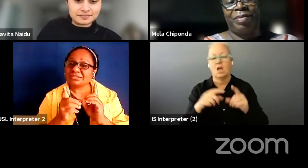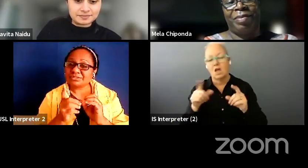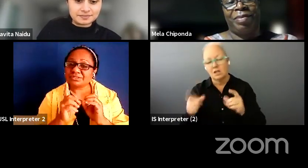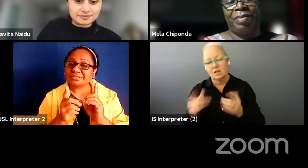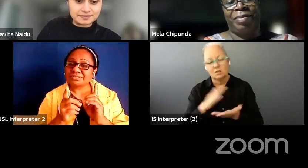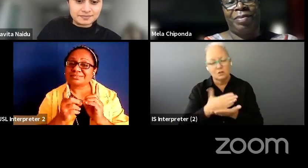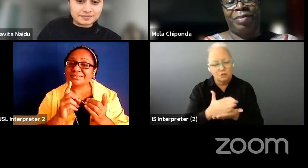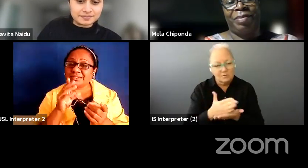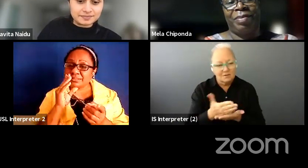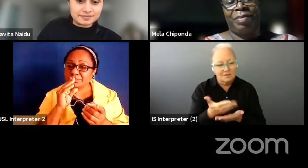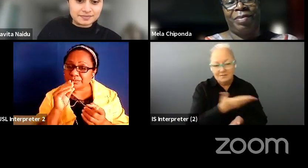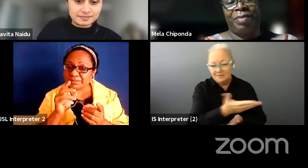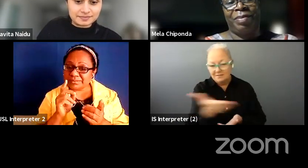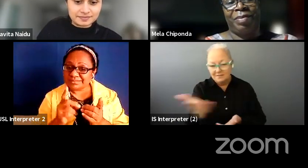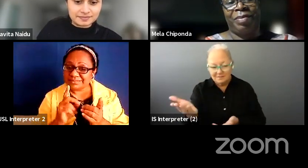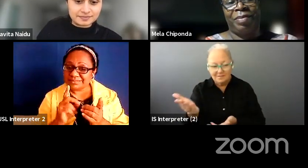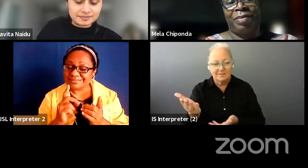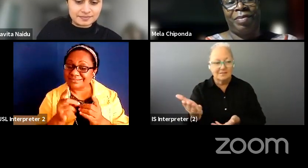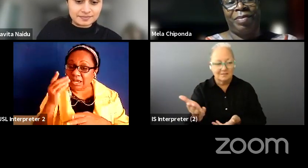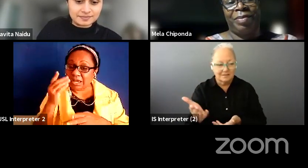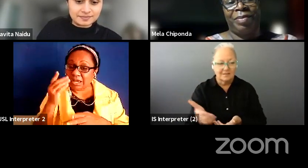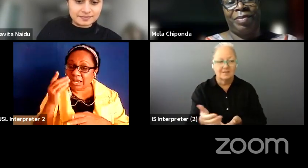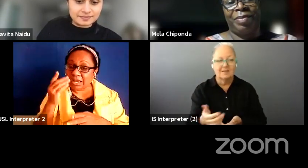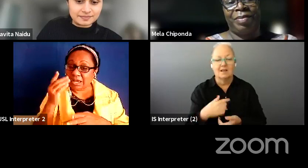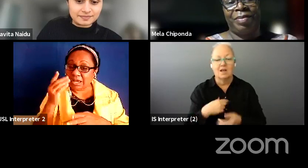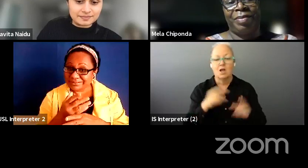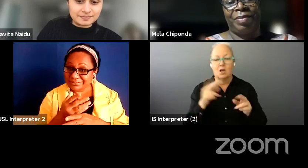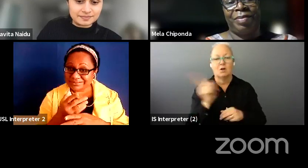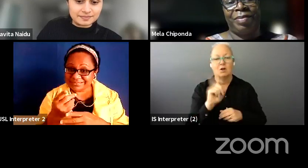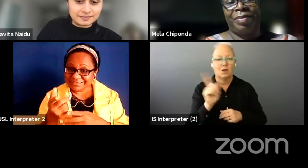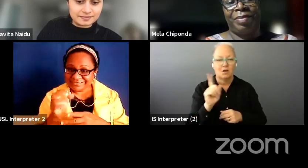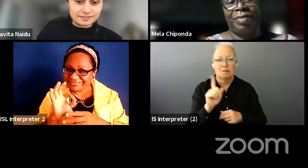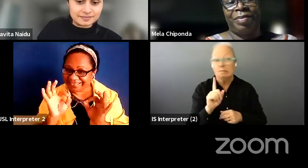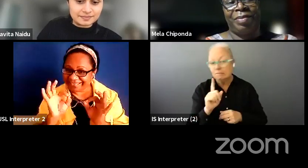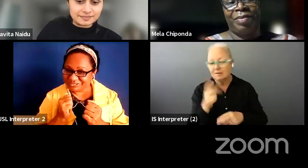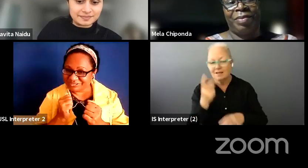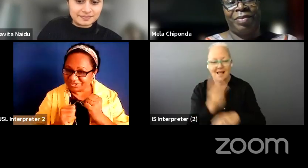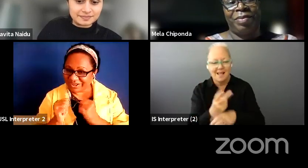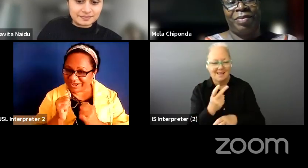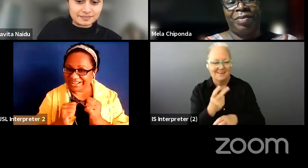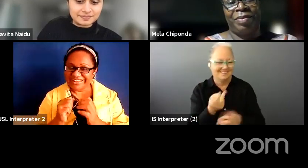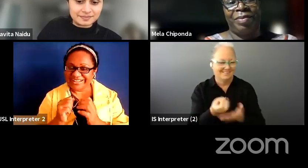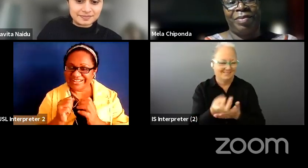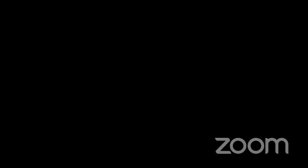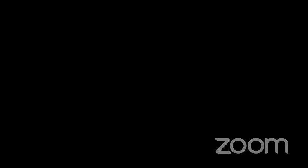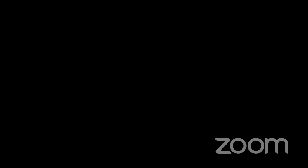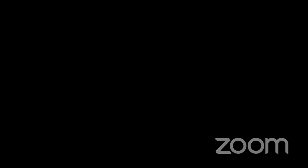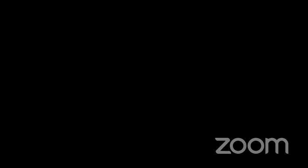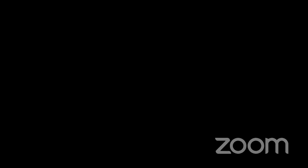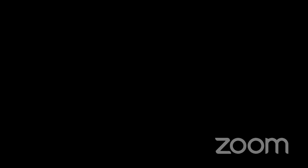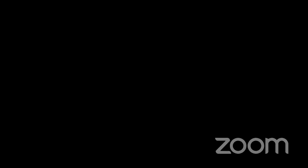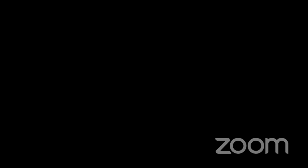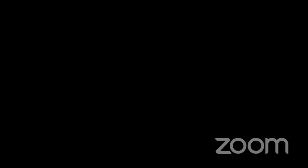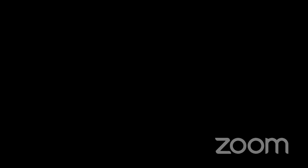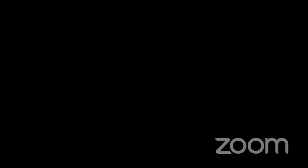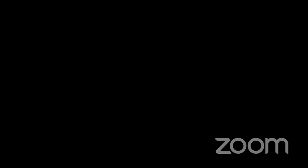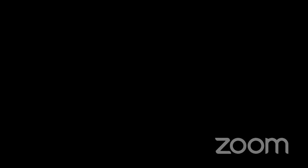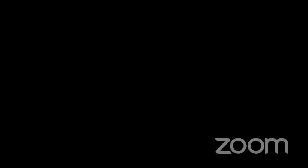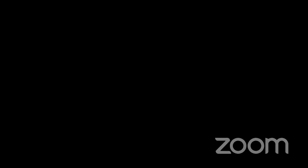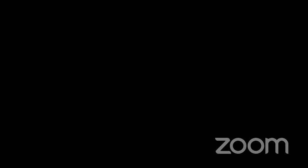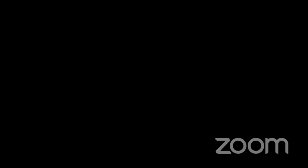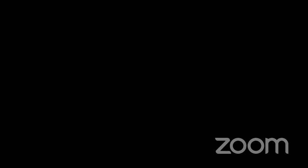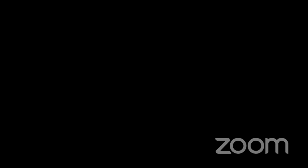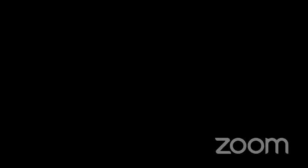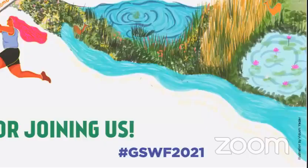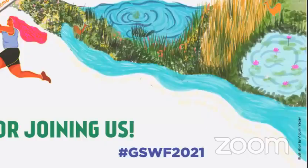whom we hope we didn't give too hard a time. Thank you again. Bye, everyone. Have a good day.